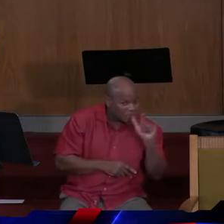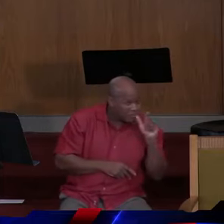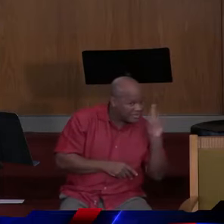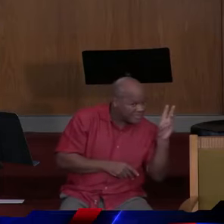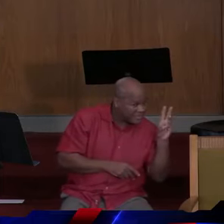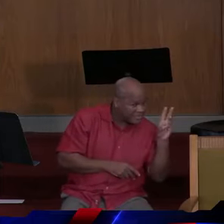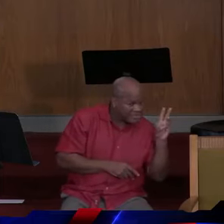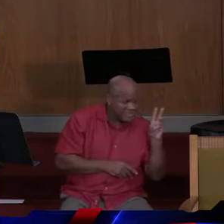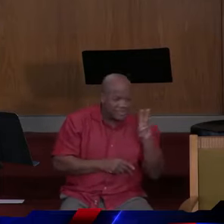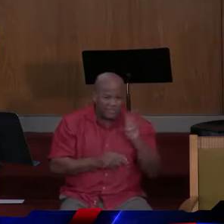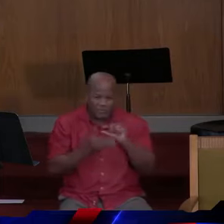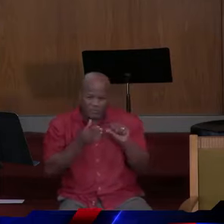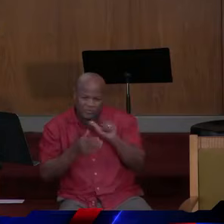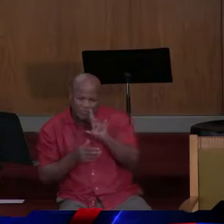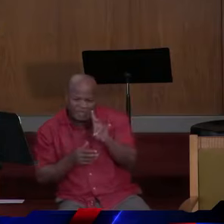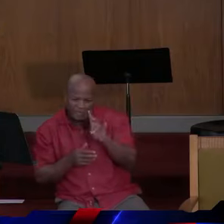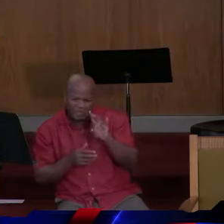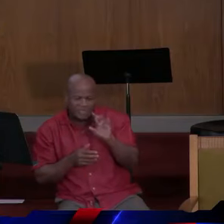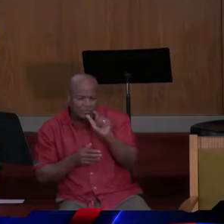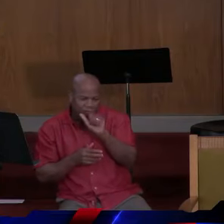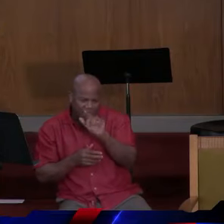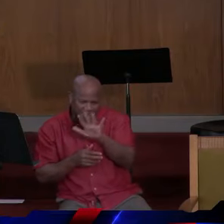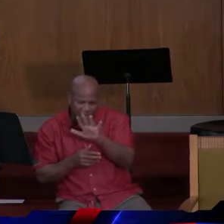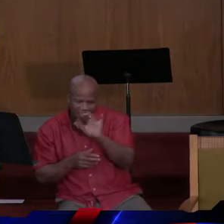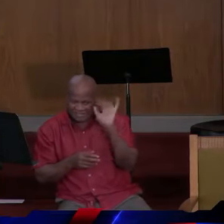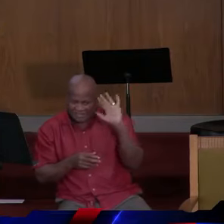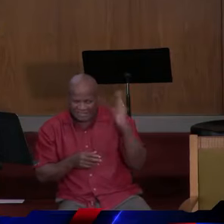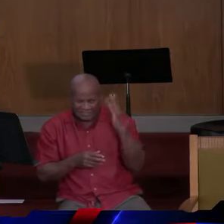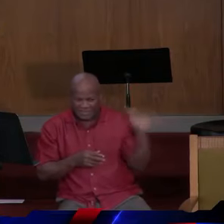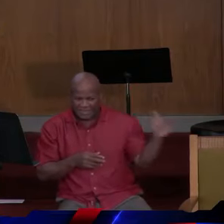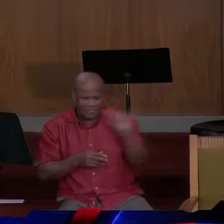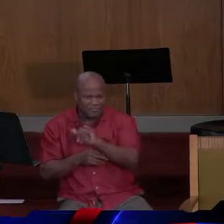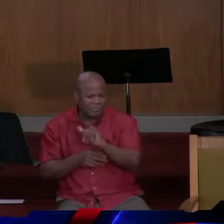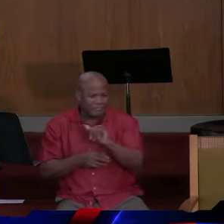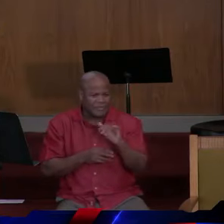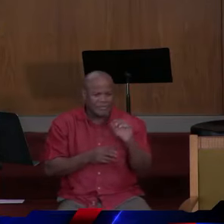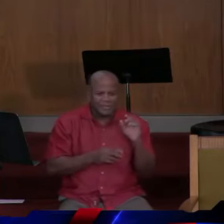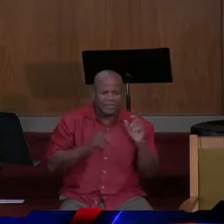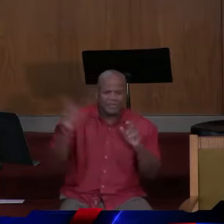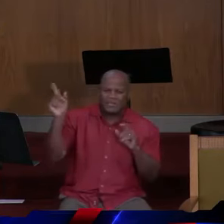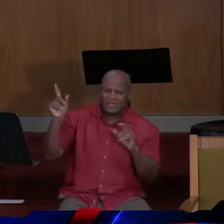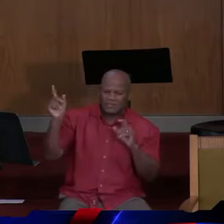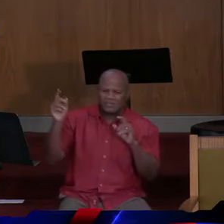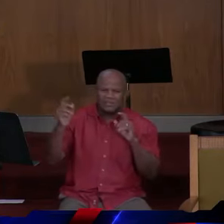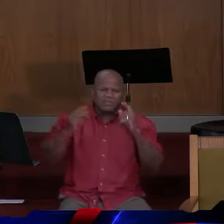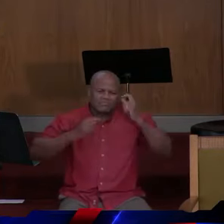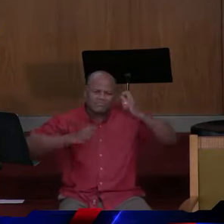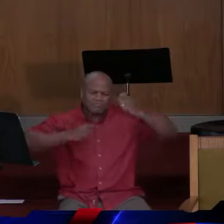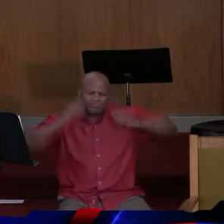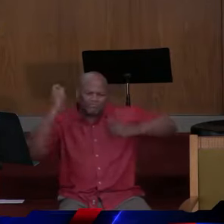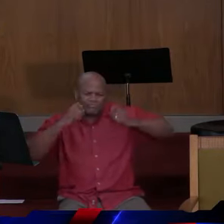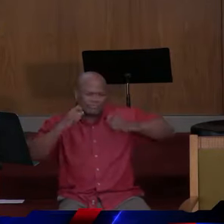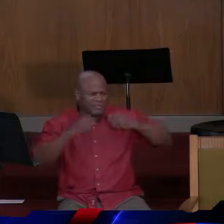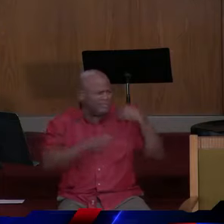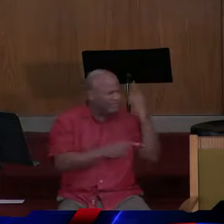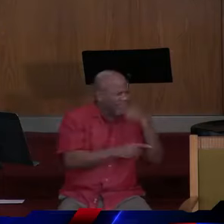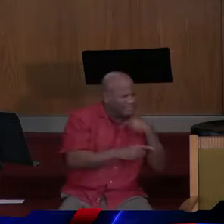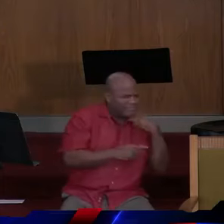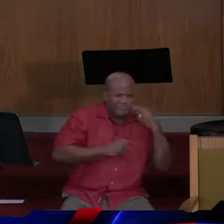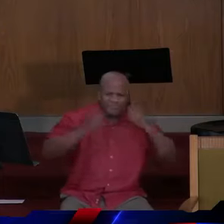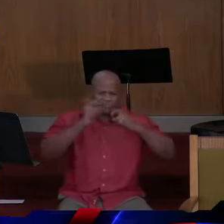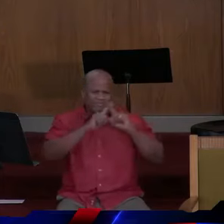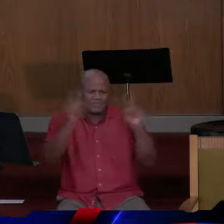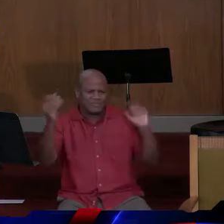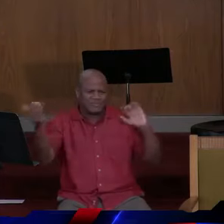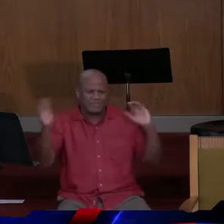25. Make his face shine upon you. 26 says lift up his countenance. Now what's the difference between his face and his countenance?